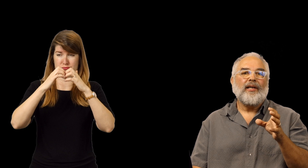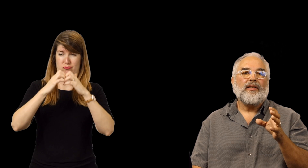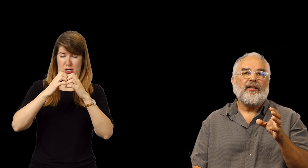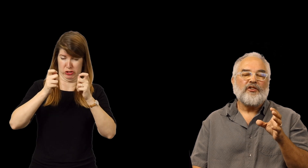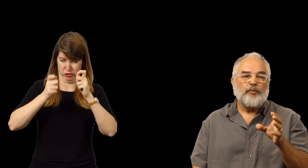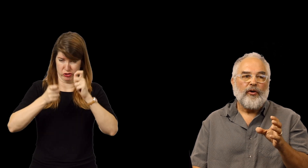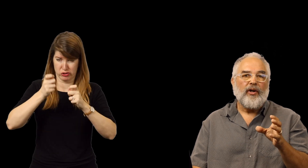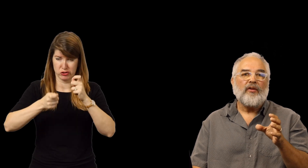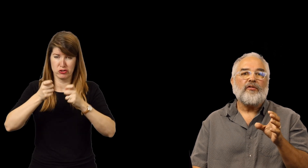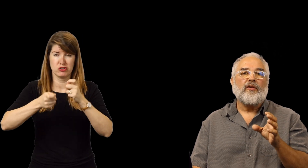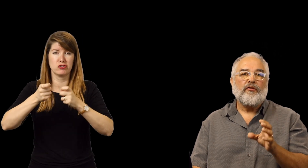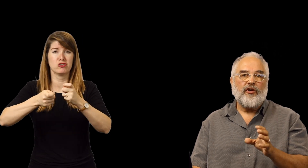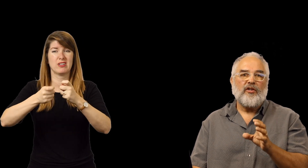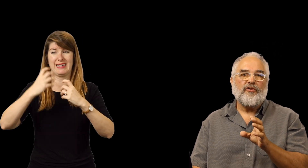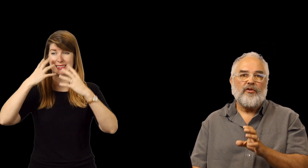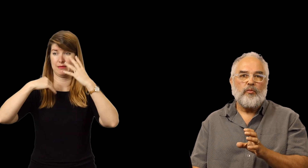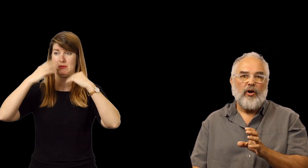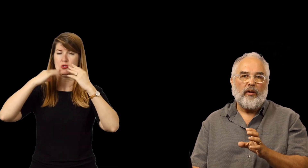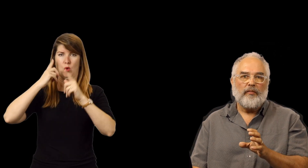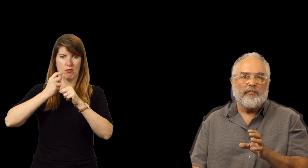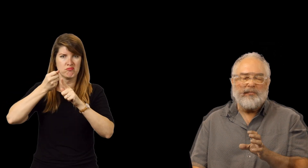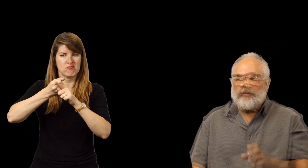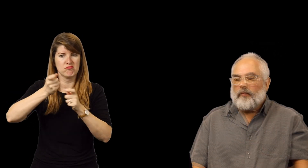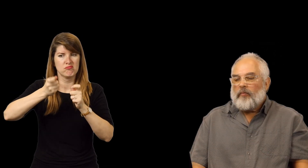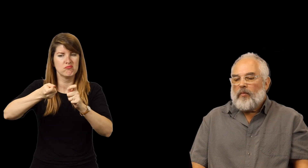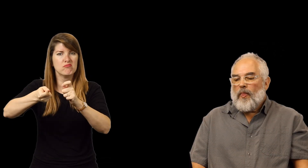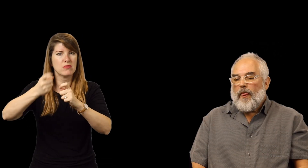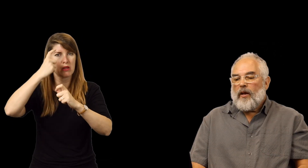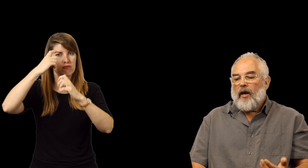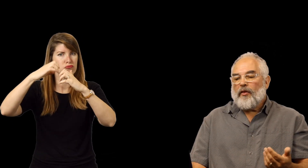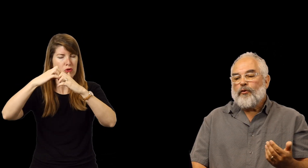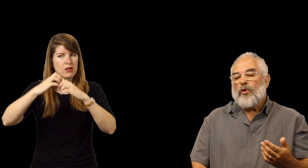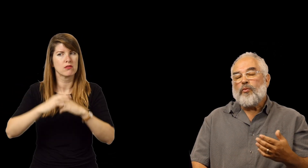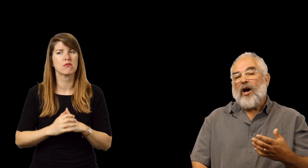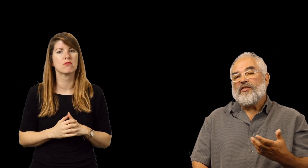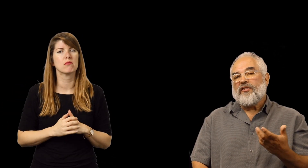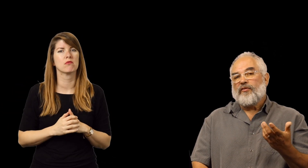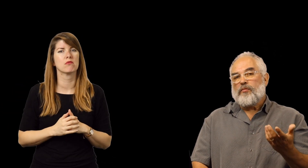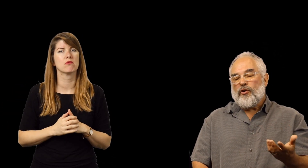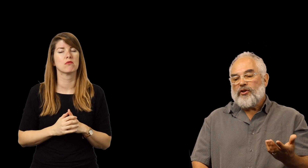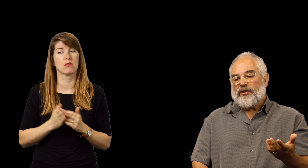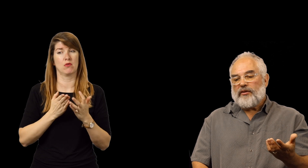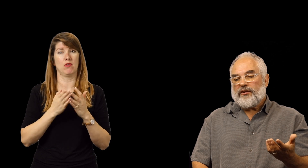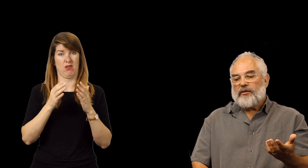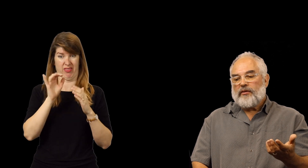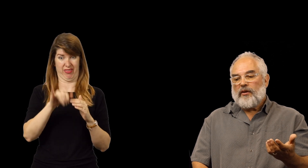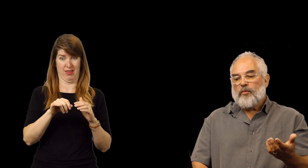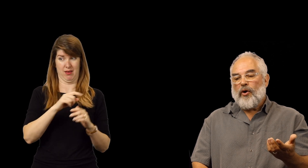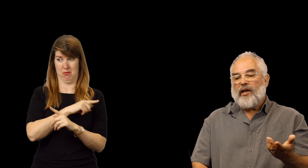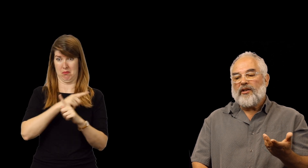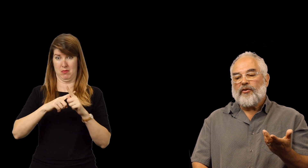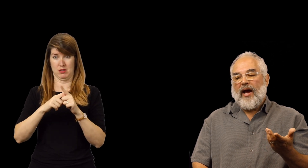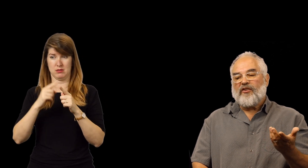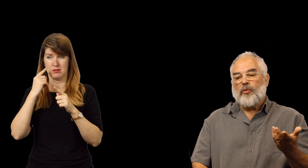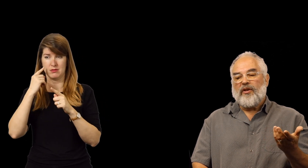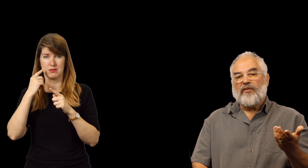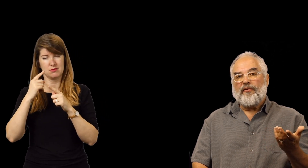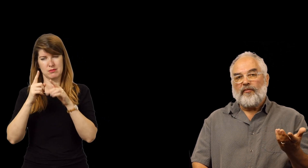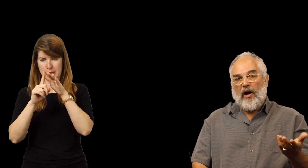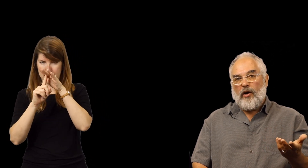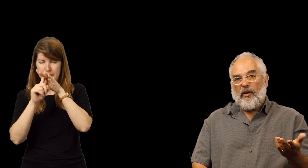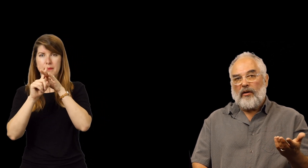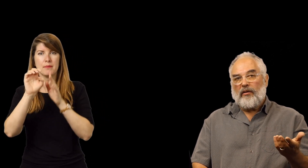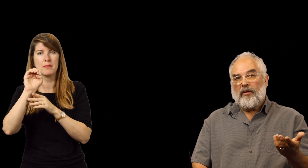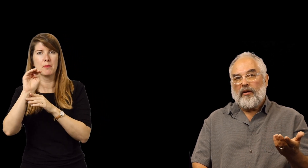brain. Experience changes the brain. And through the process of emergence, the brain interacts with